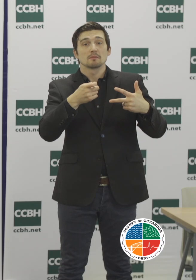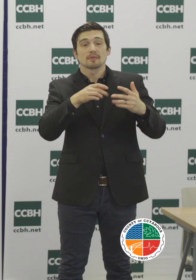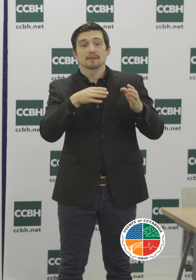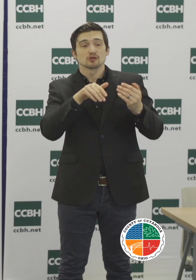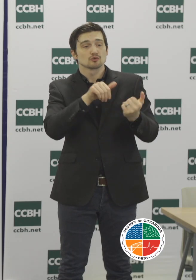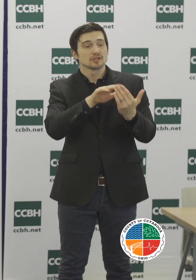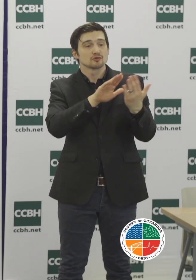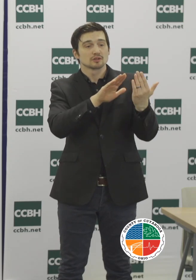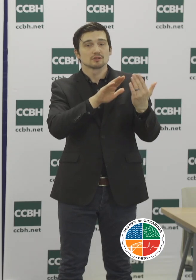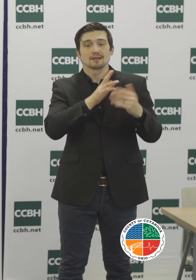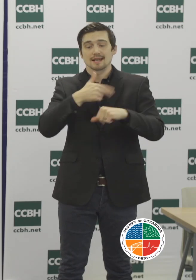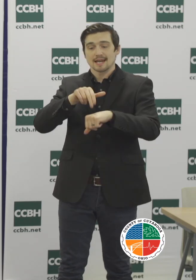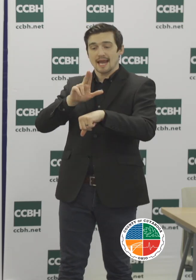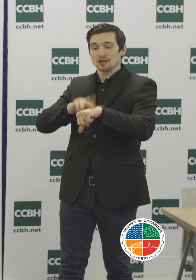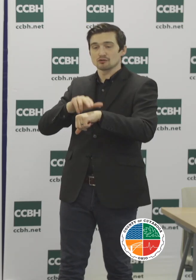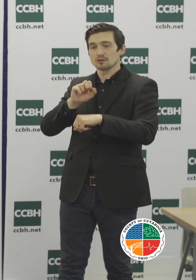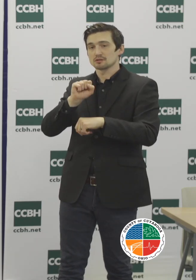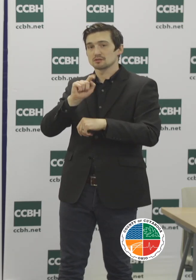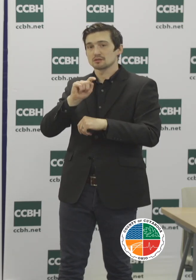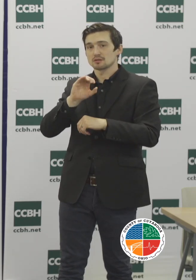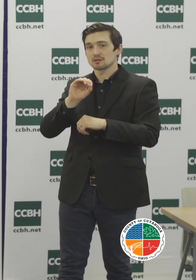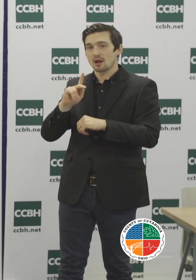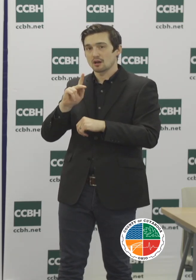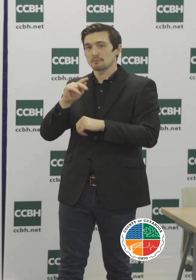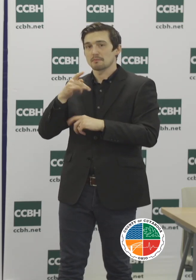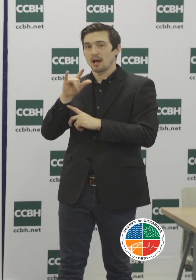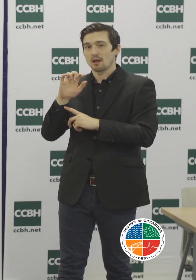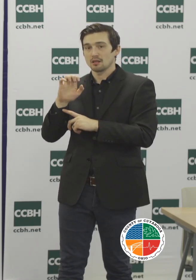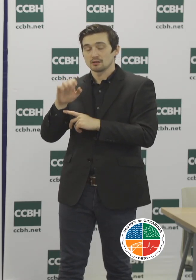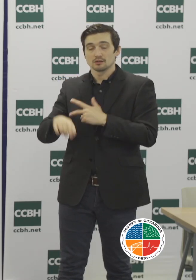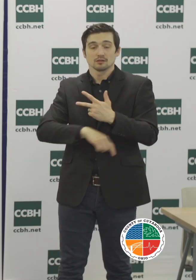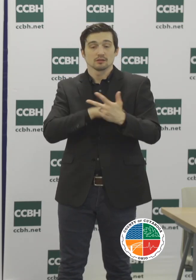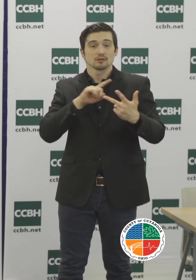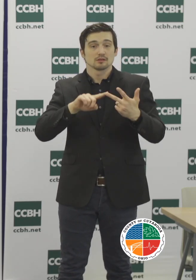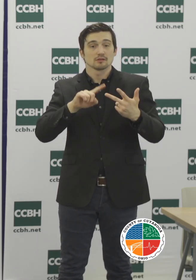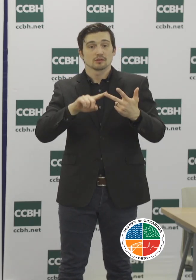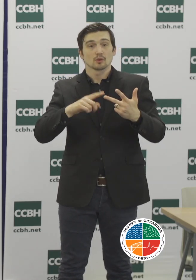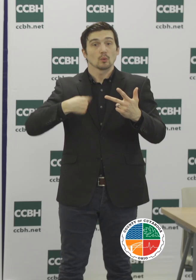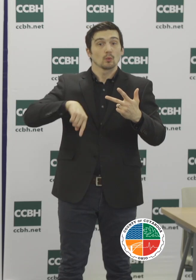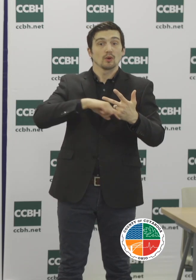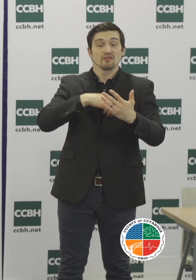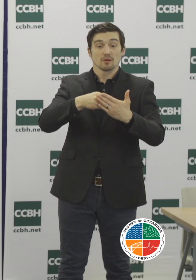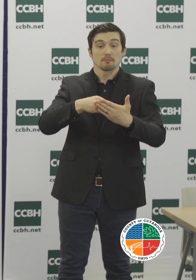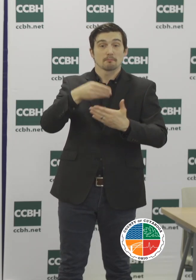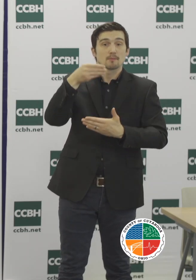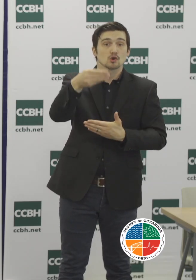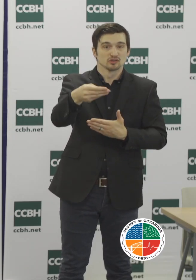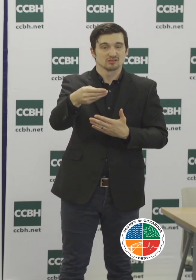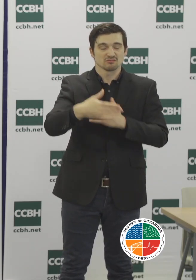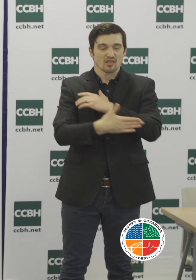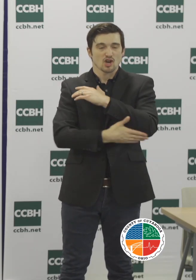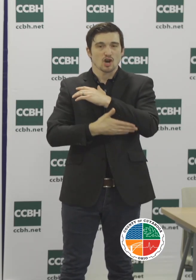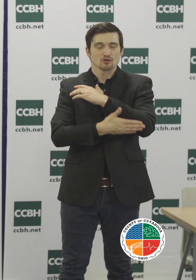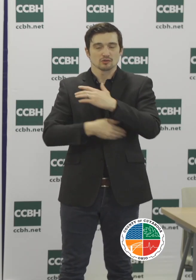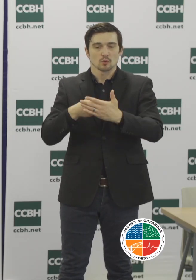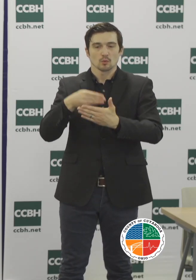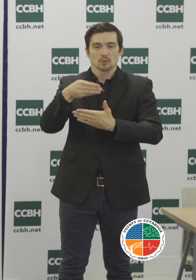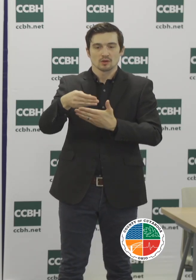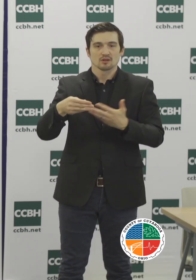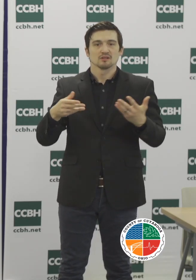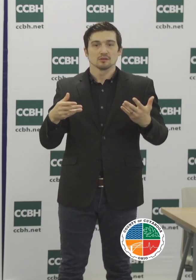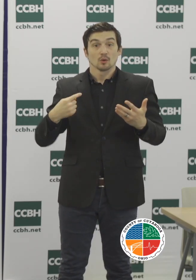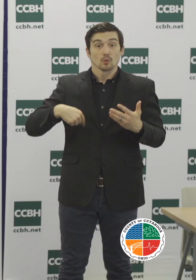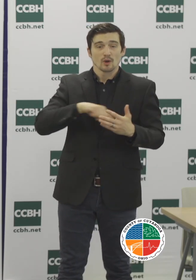strategic national stockpile, and the third is the items that we purchased as a county government. We searched for